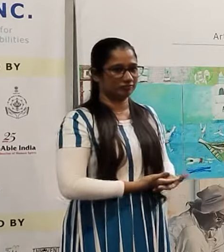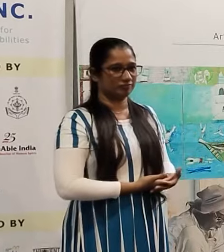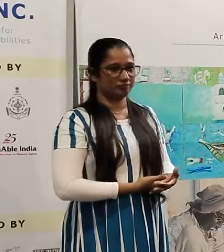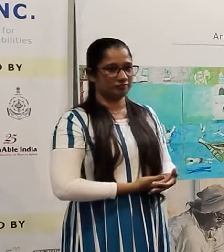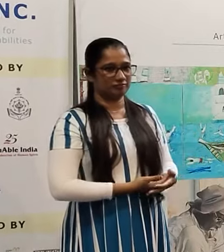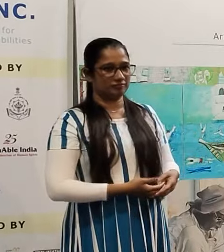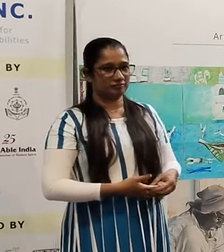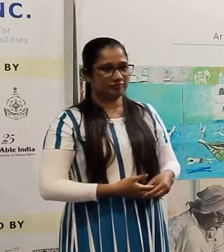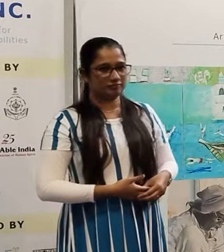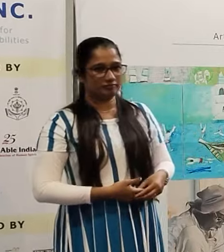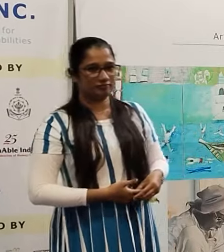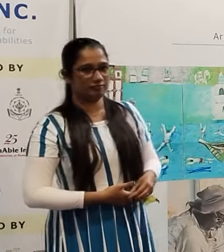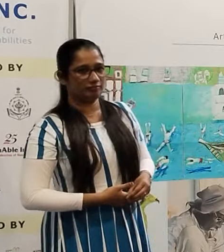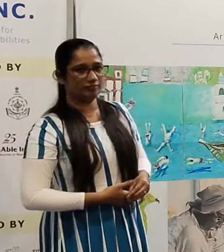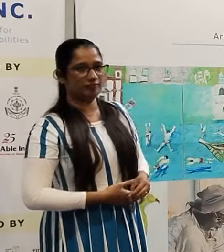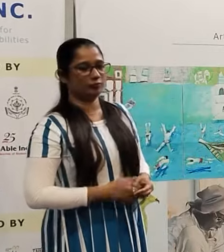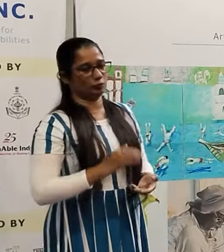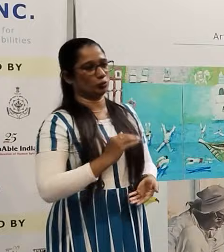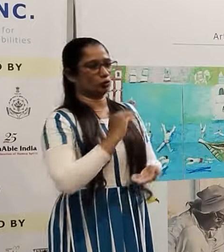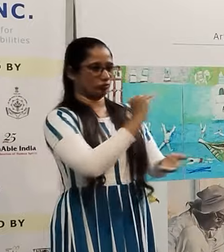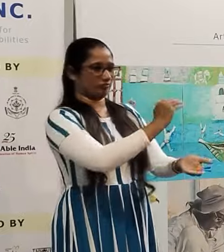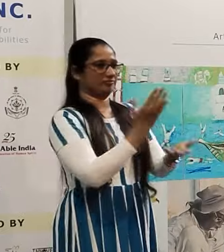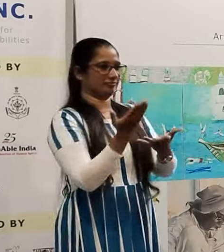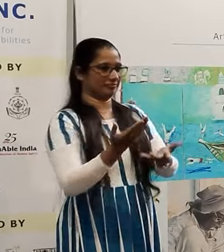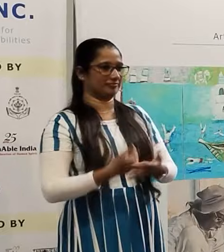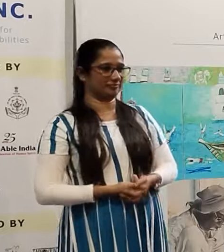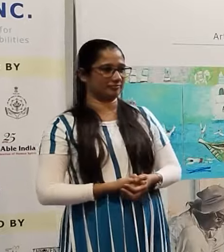come up. No, please. We have a little present for you.